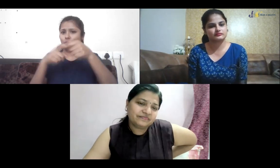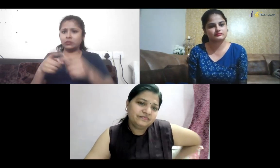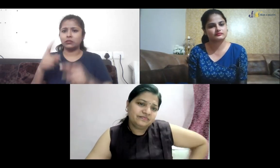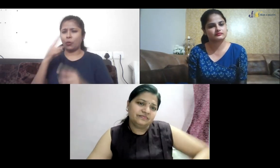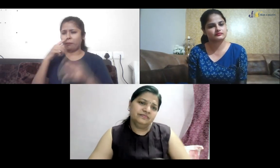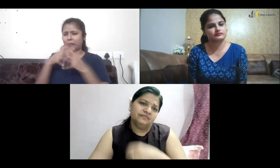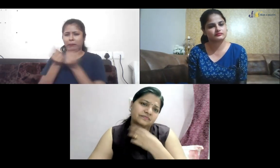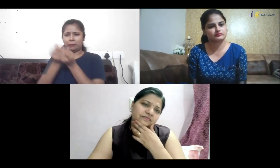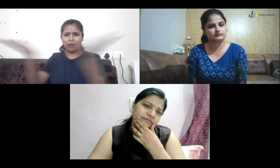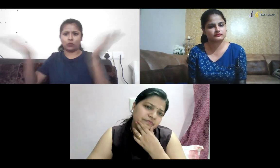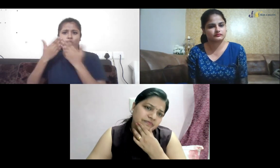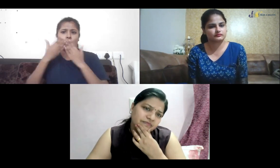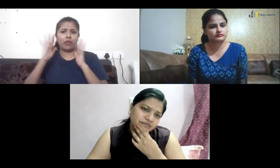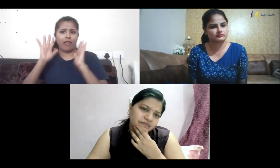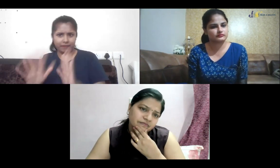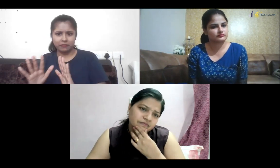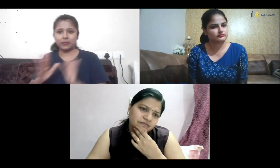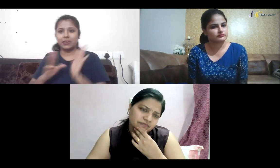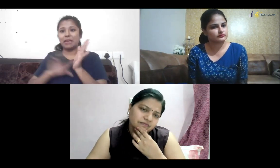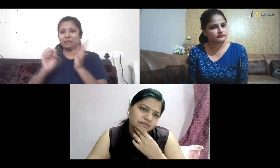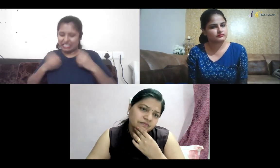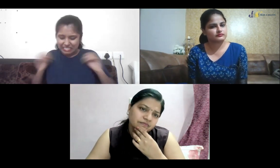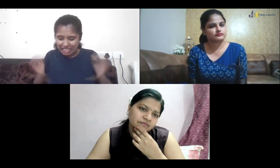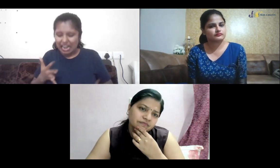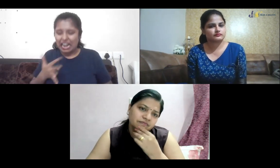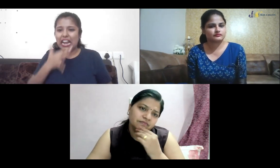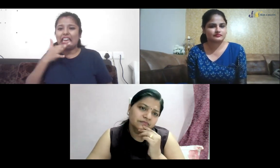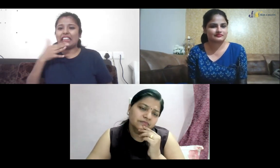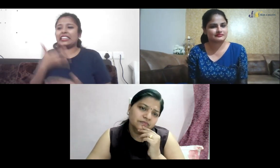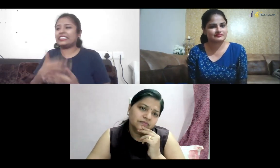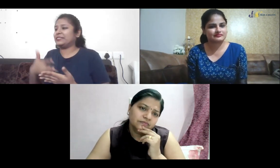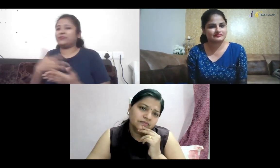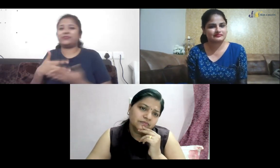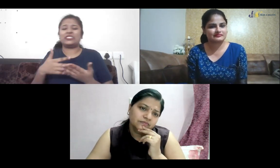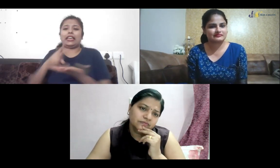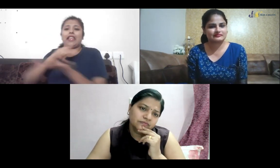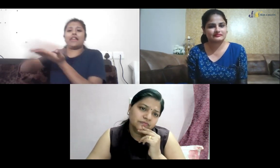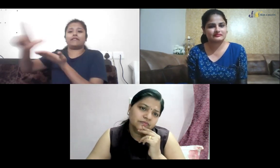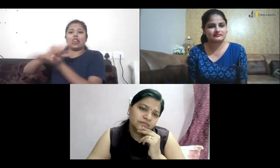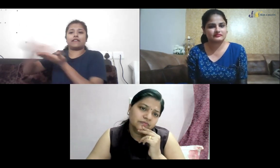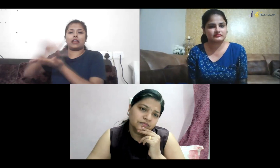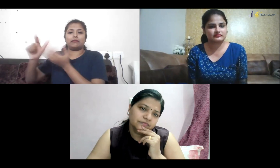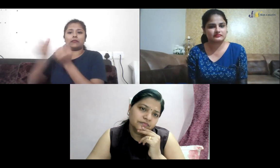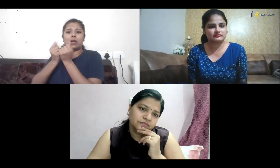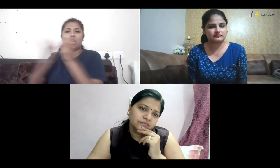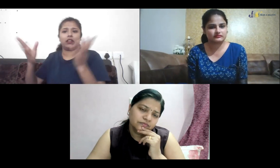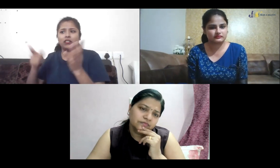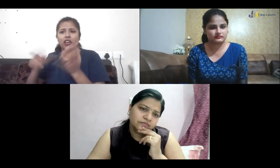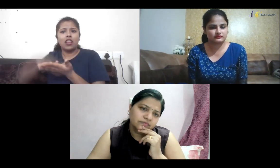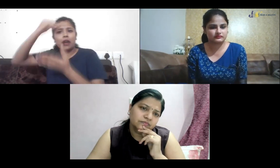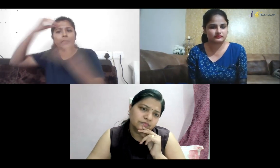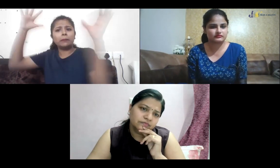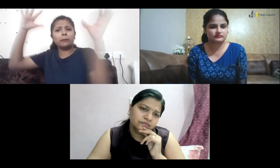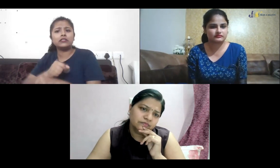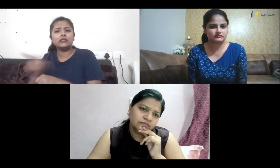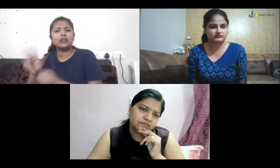understood. Kavita, I have questions because I have seen many deaf women and their menstruation has started. They were feeling they were taking the